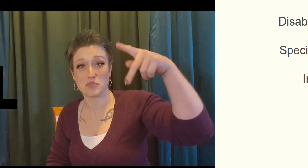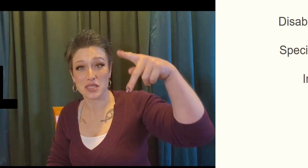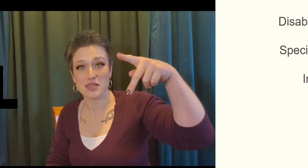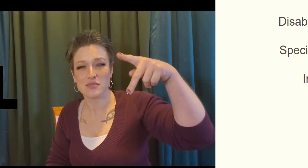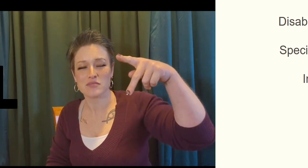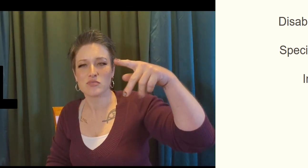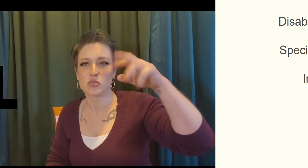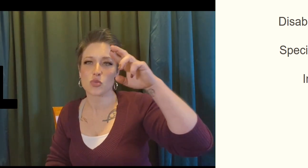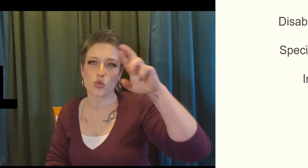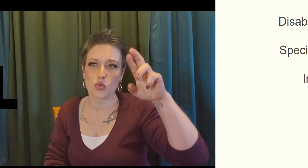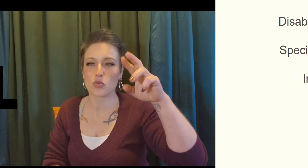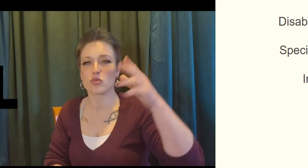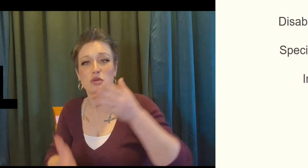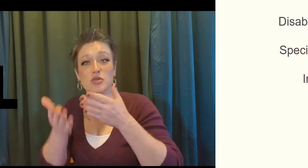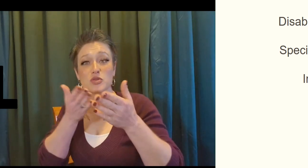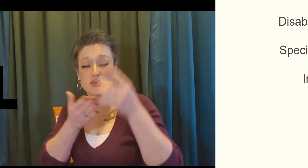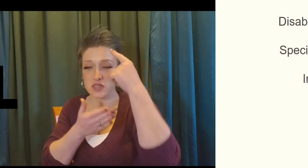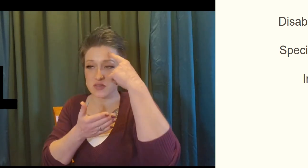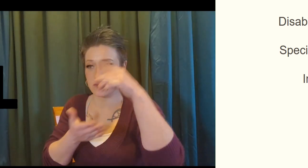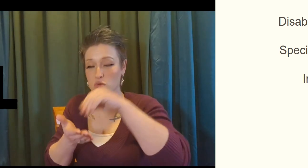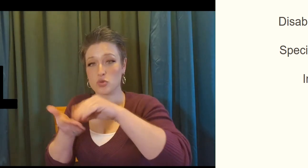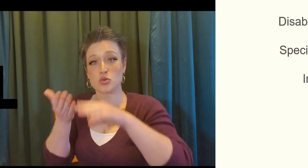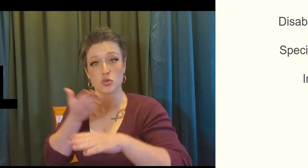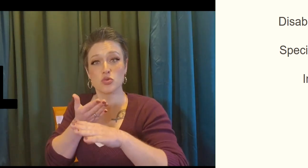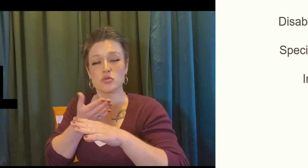That tends to be related with IEPs